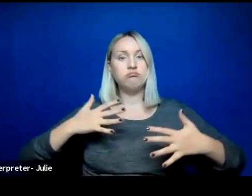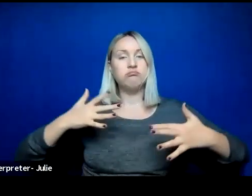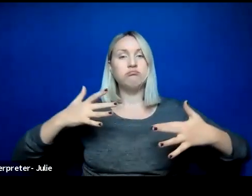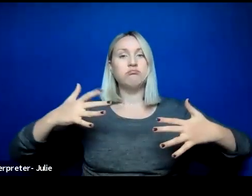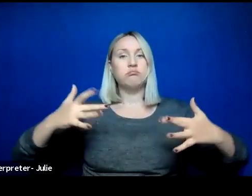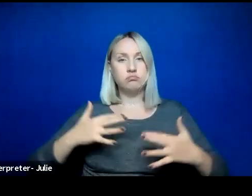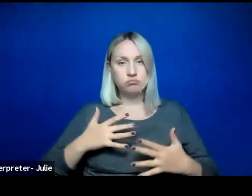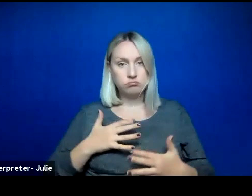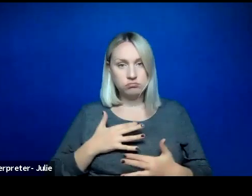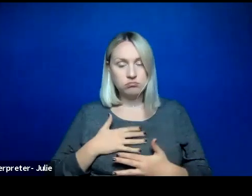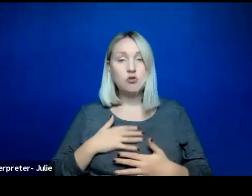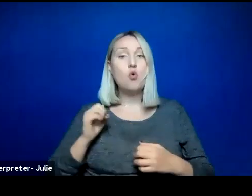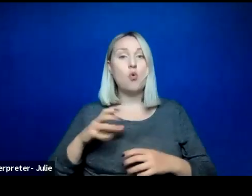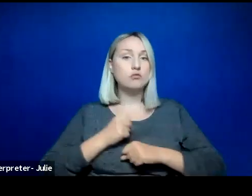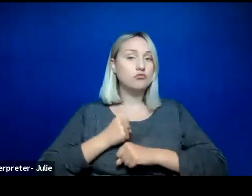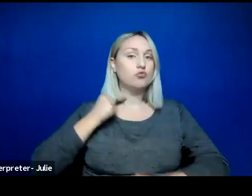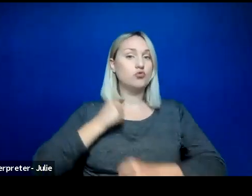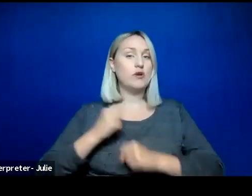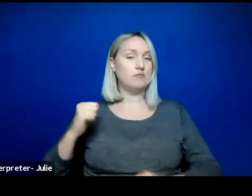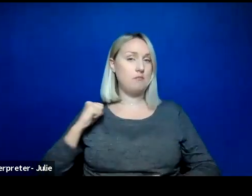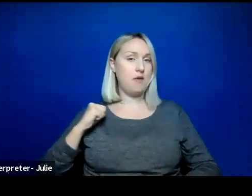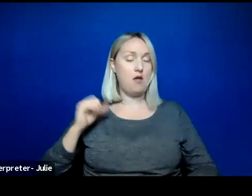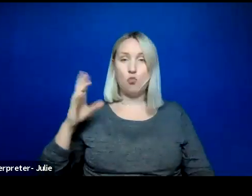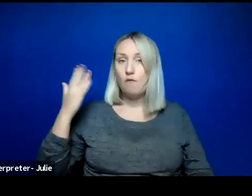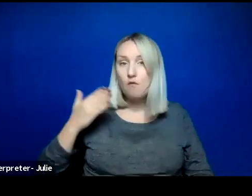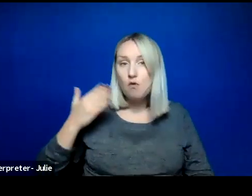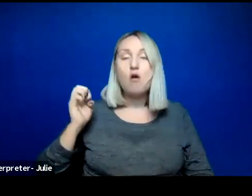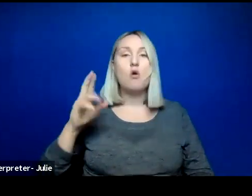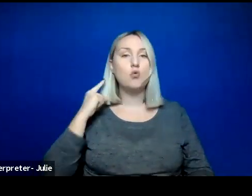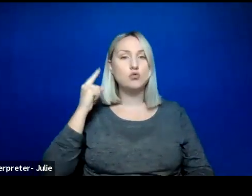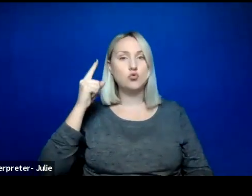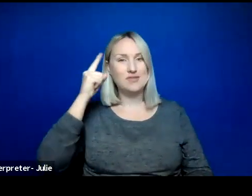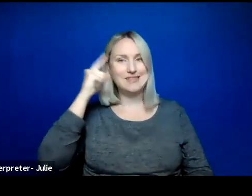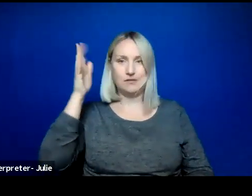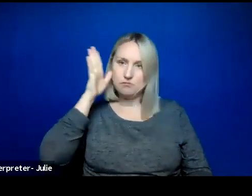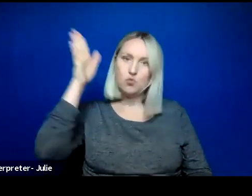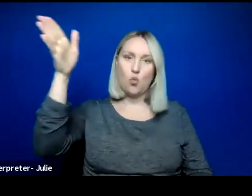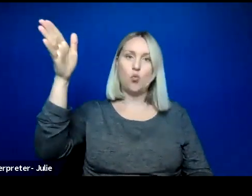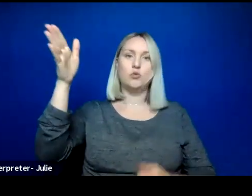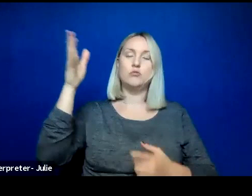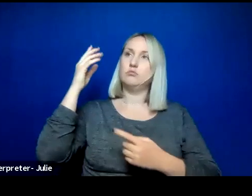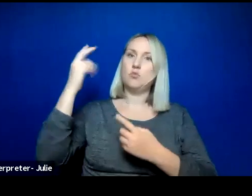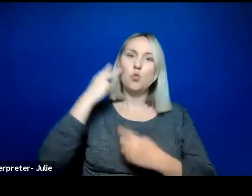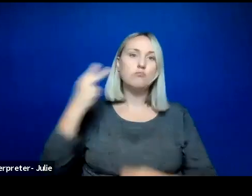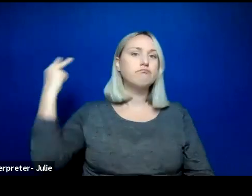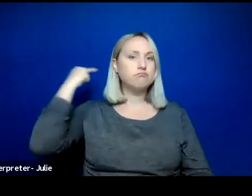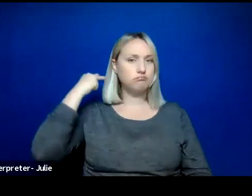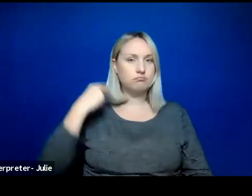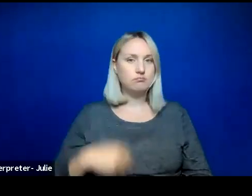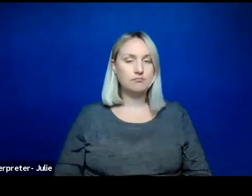or left, or to stretch the back or front, or to think forward, or to think back.